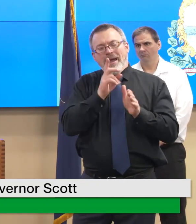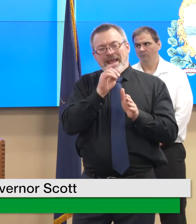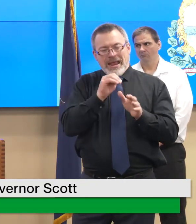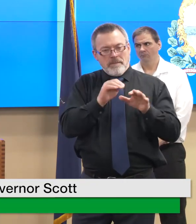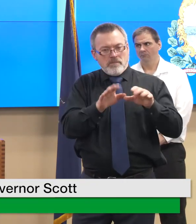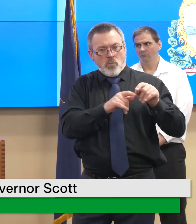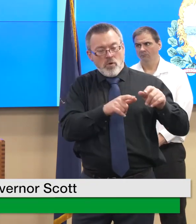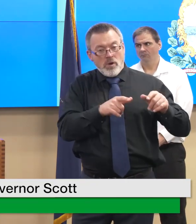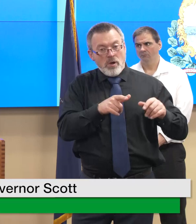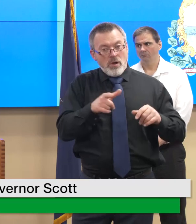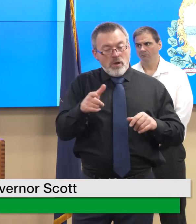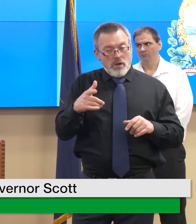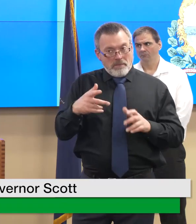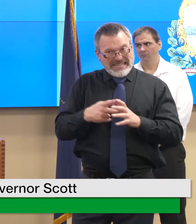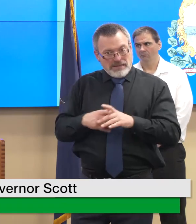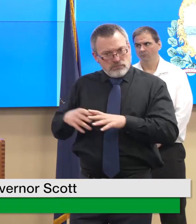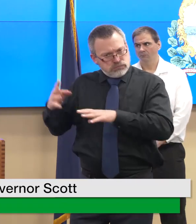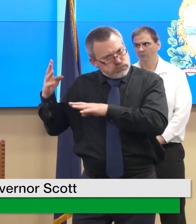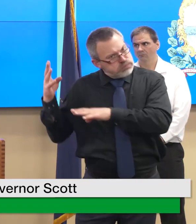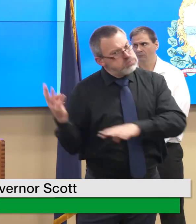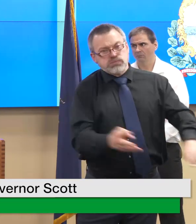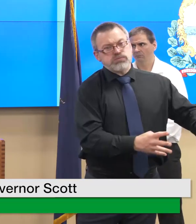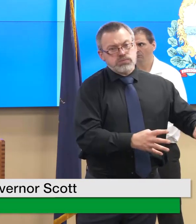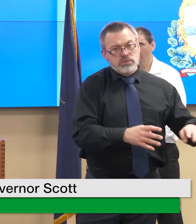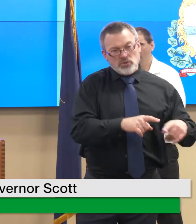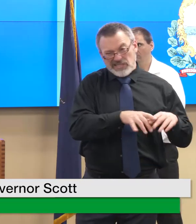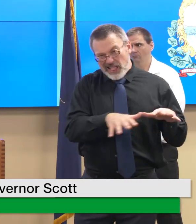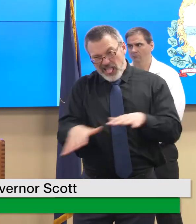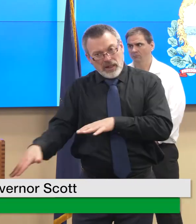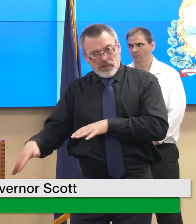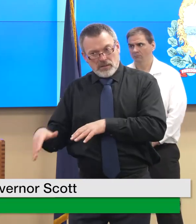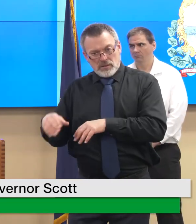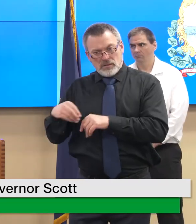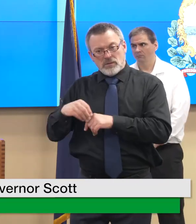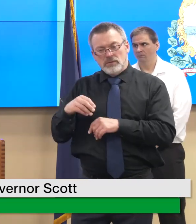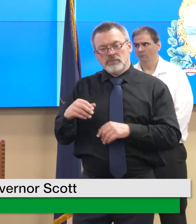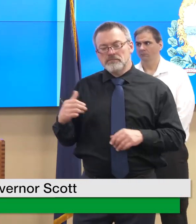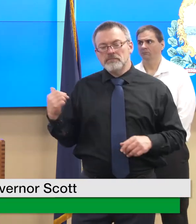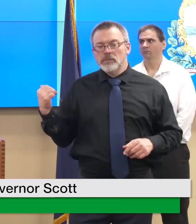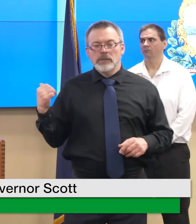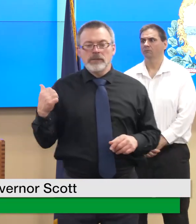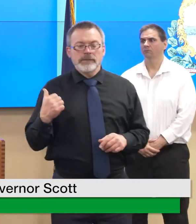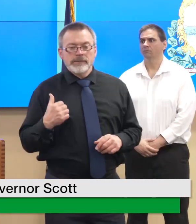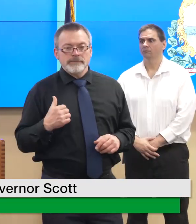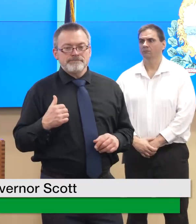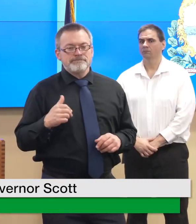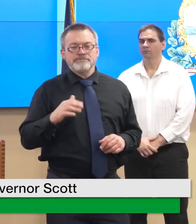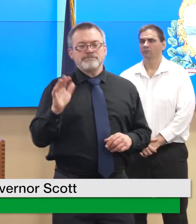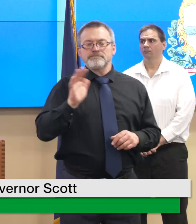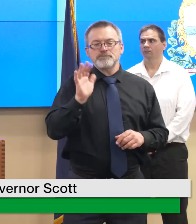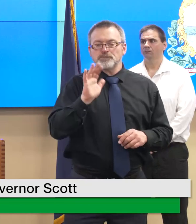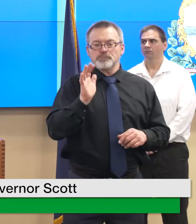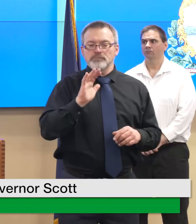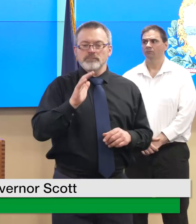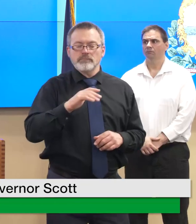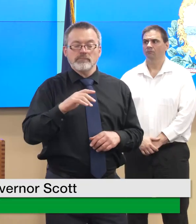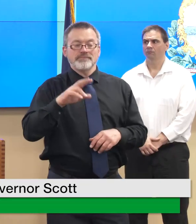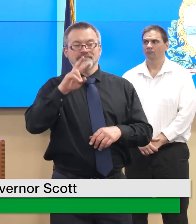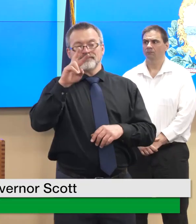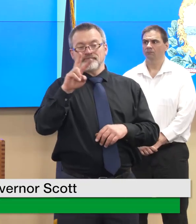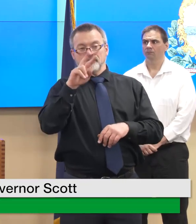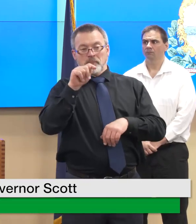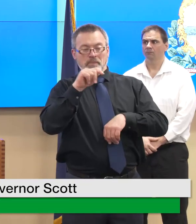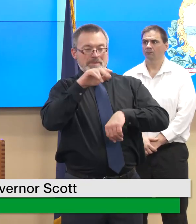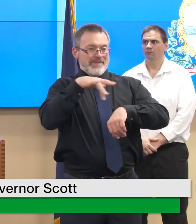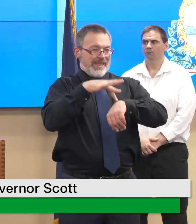rushing downstream? No, the dams that the Vermont Natural Resources Council and other local watershed partners have